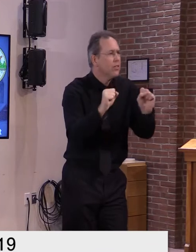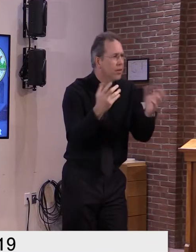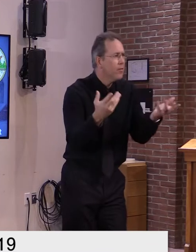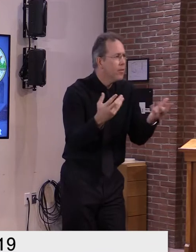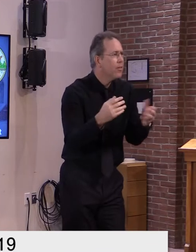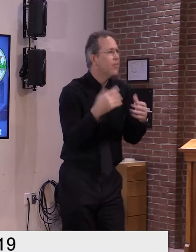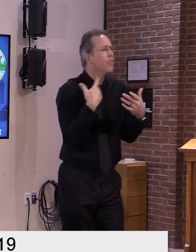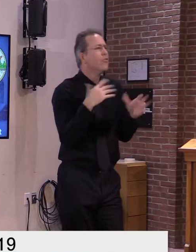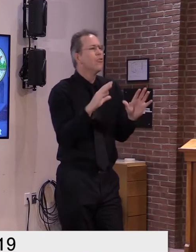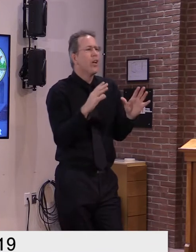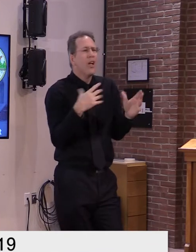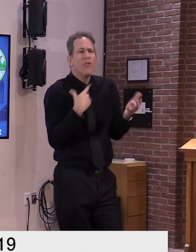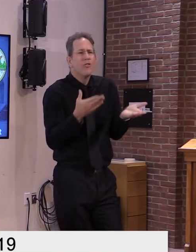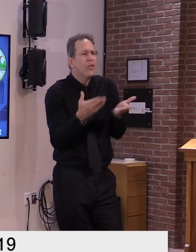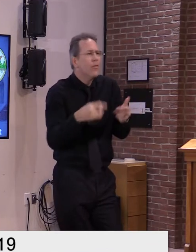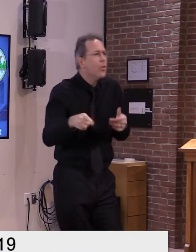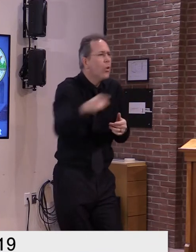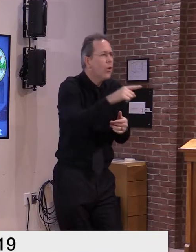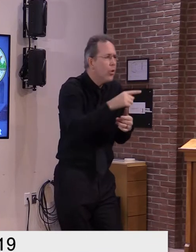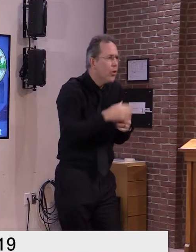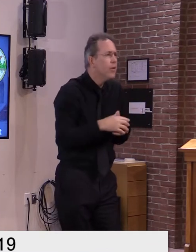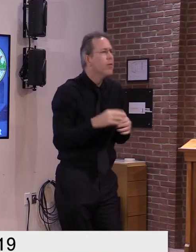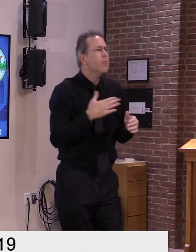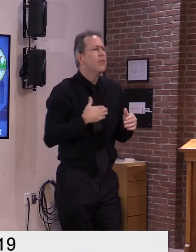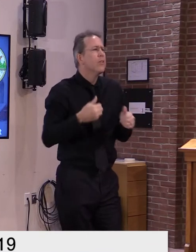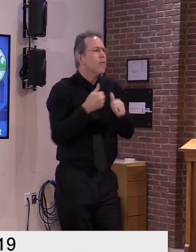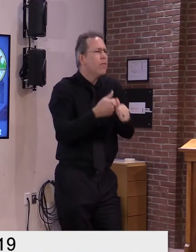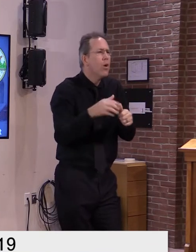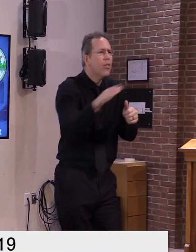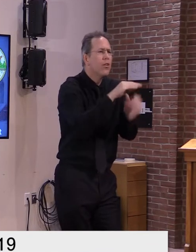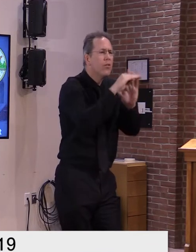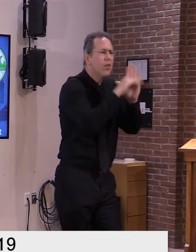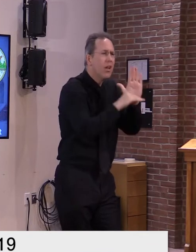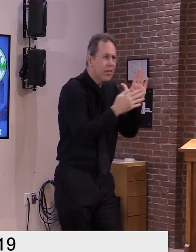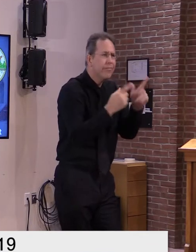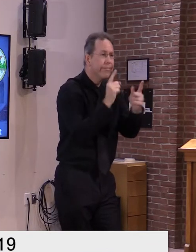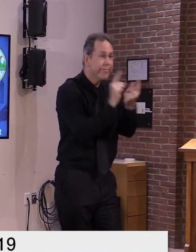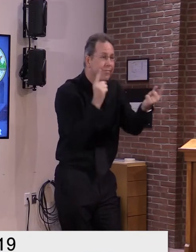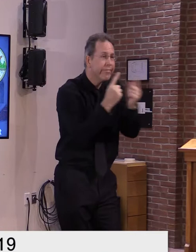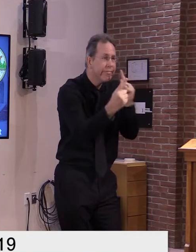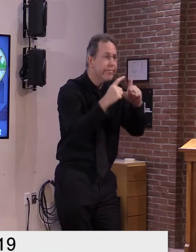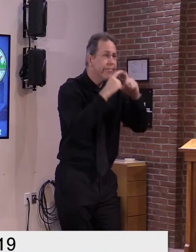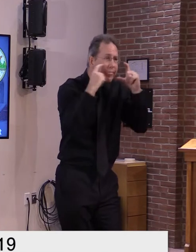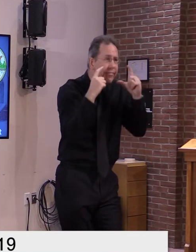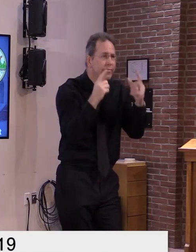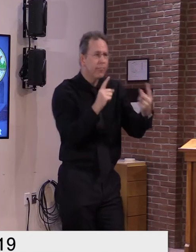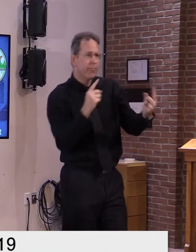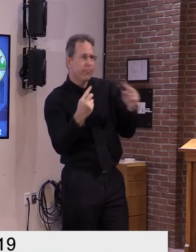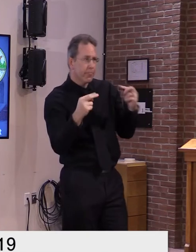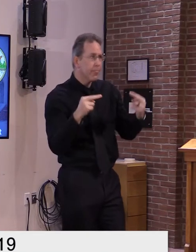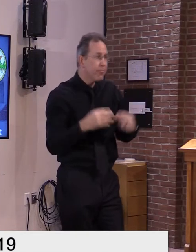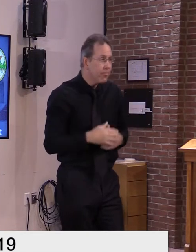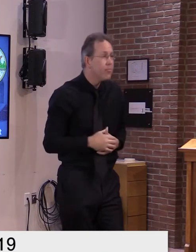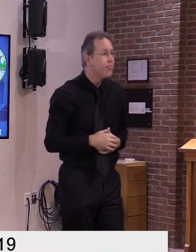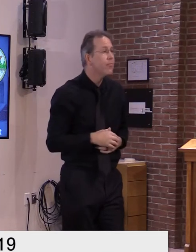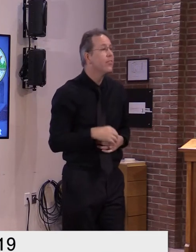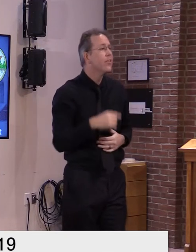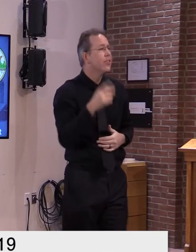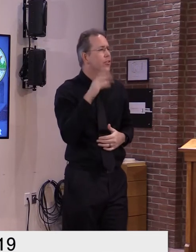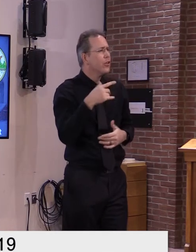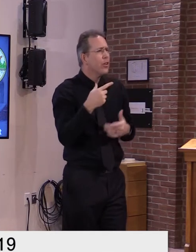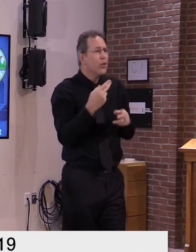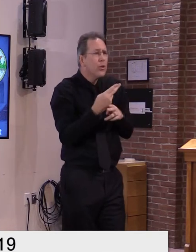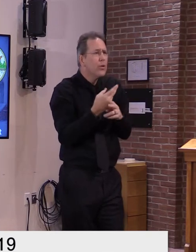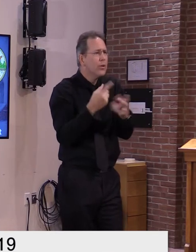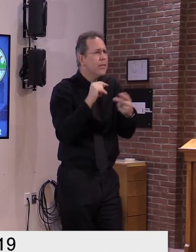them by following their safety procedures without question, tipping service workers, and always trying to buy local when you can.